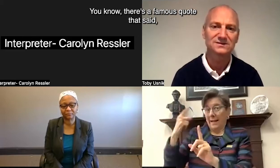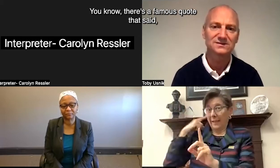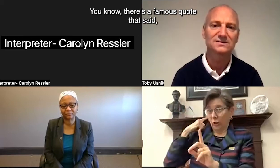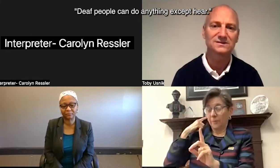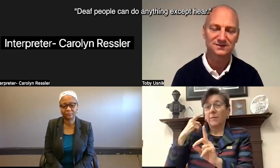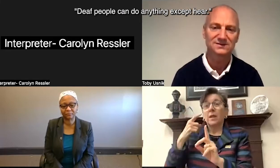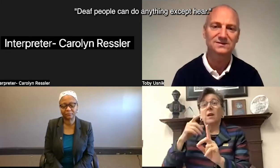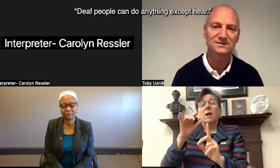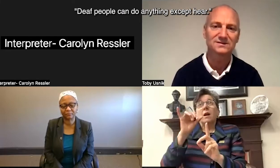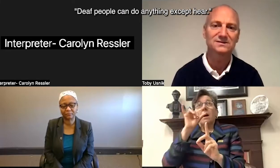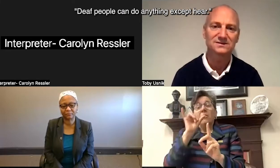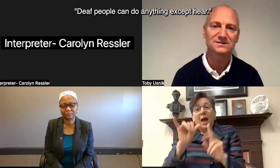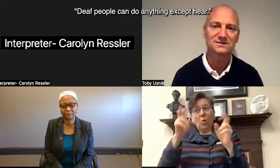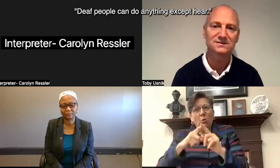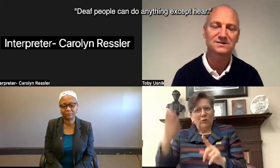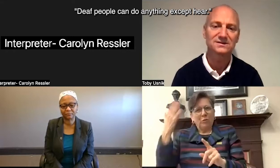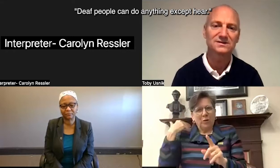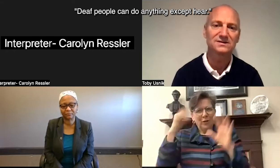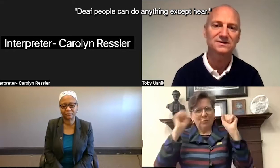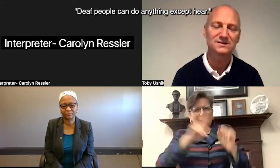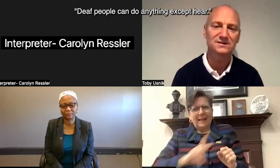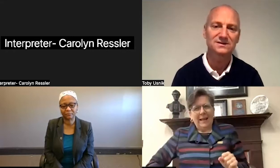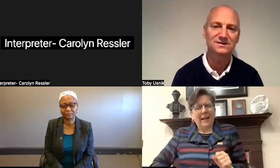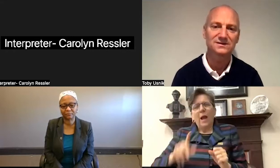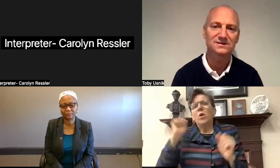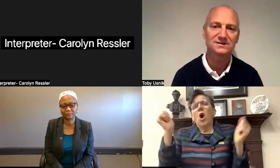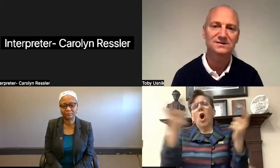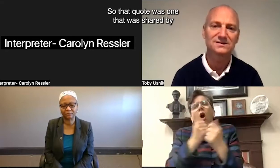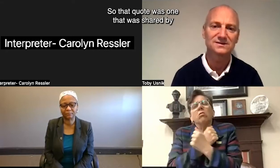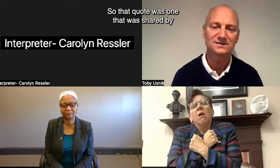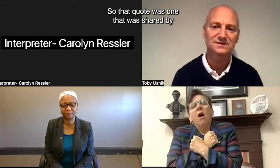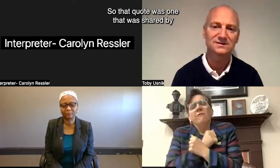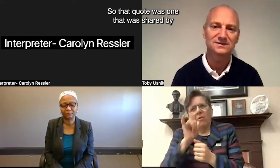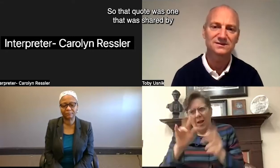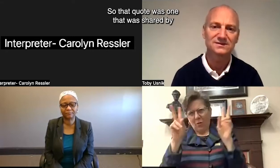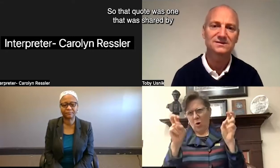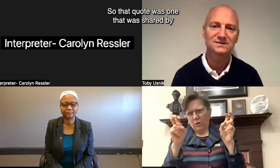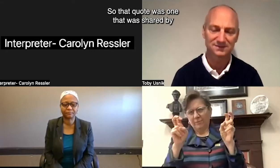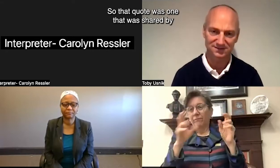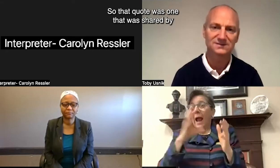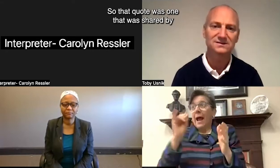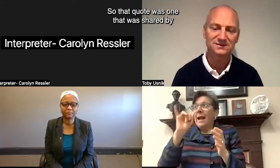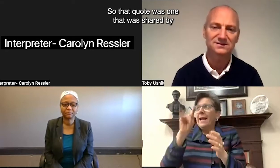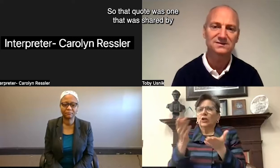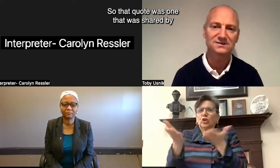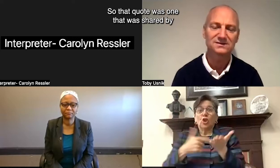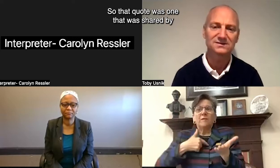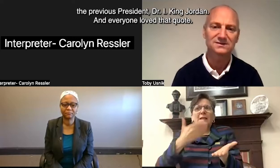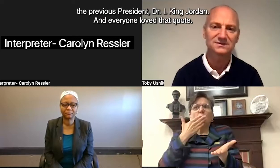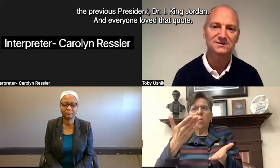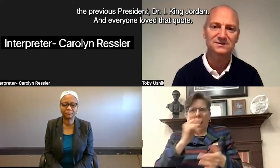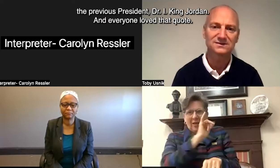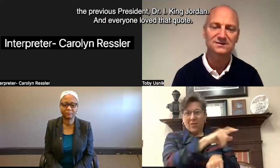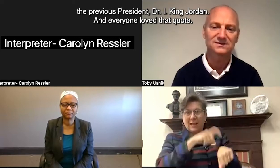do anything except here. So that quote was one that was shared by the previous president, Dr. I King Jordan, and everyone